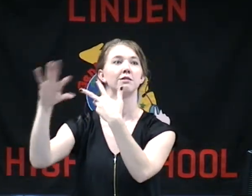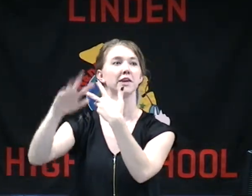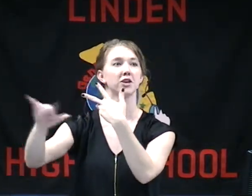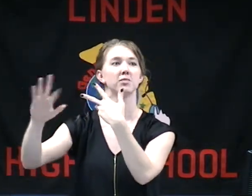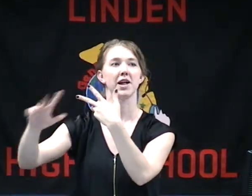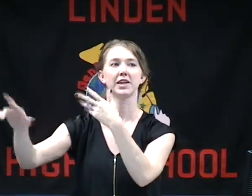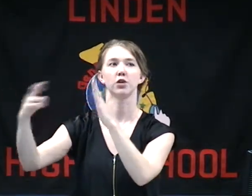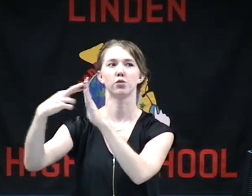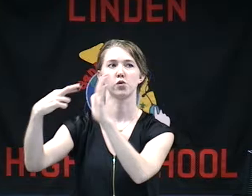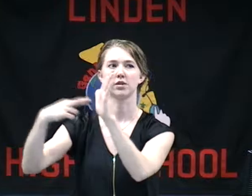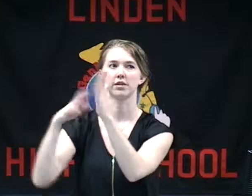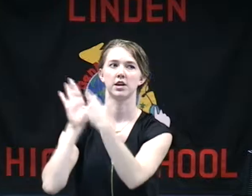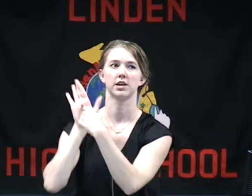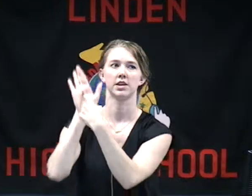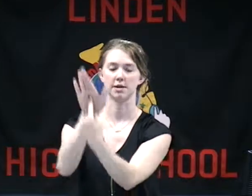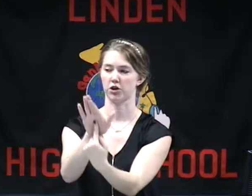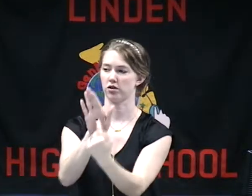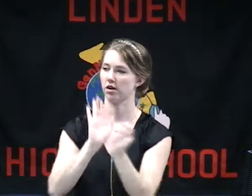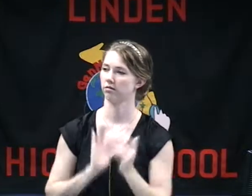Finger spelling rules, demonstrate.